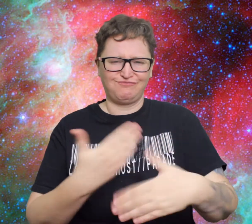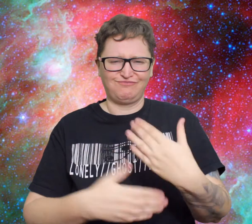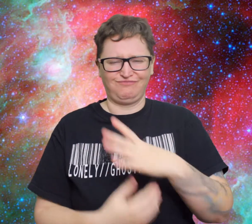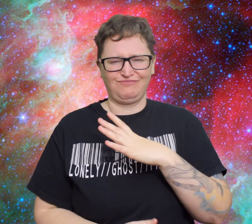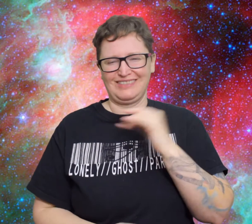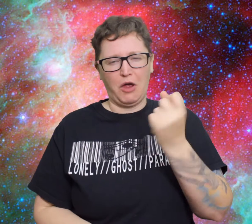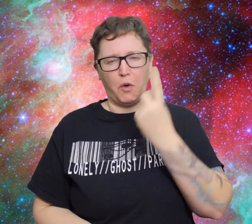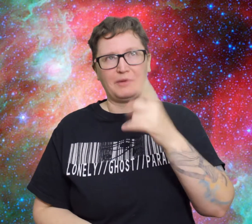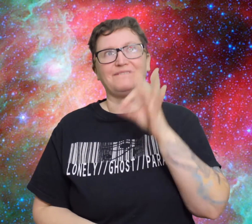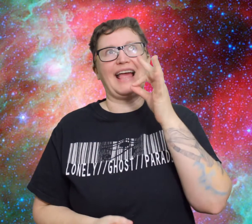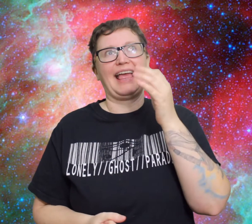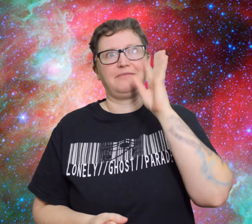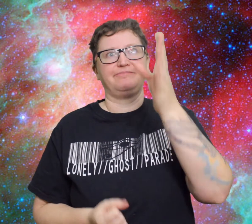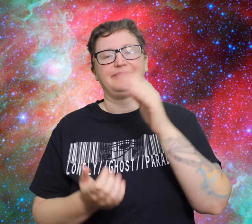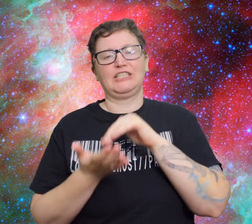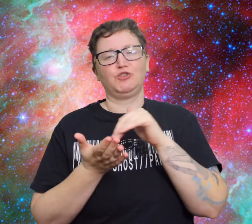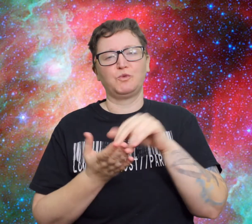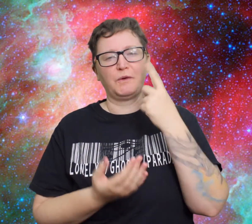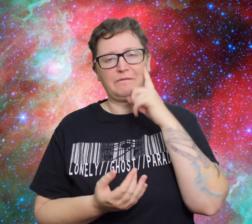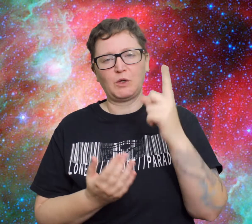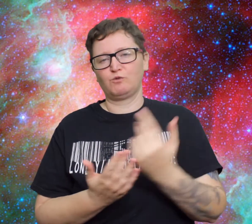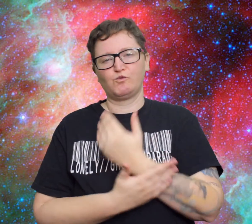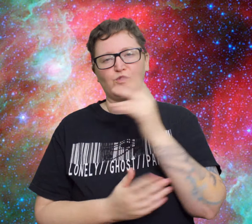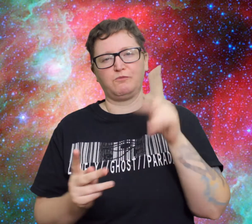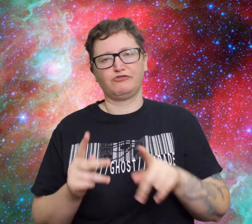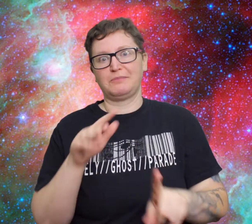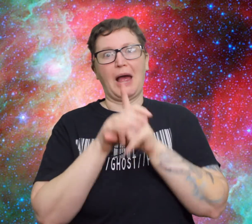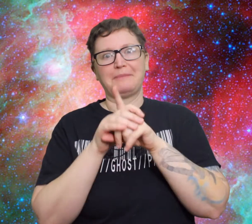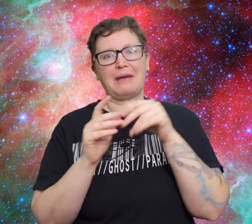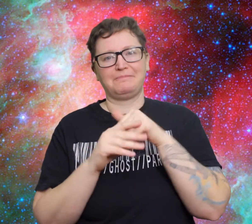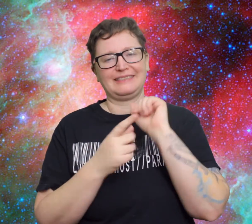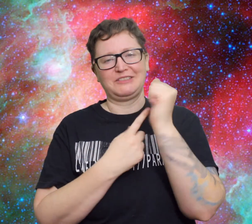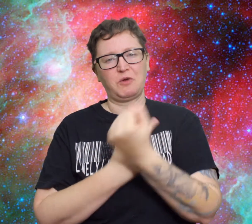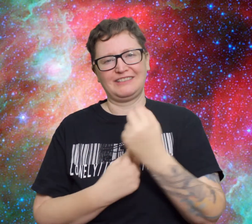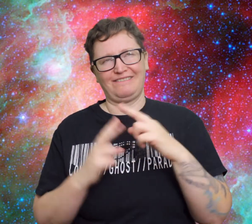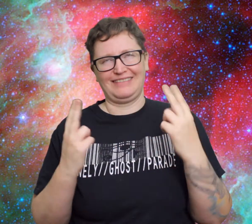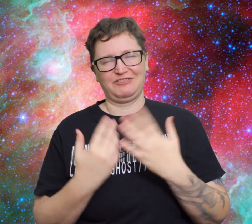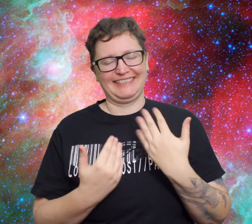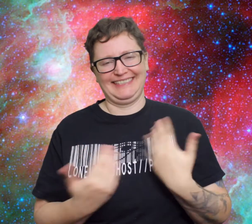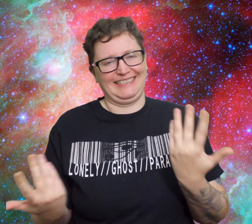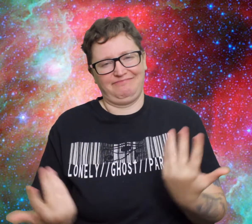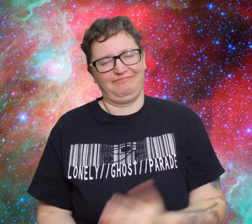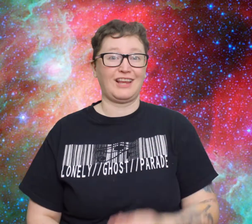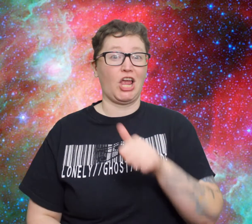keep going. But you can always find a creative excuse for a new person coming in a situation. It's super